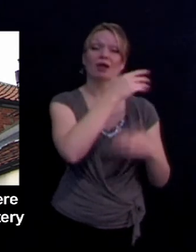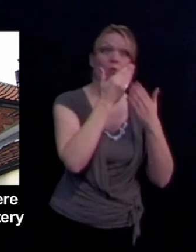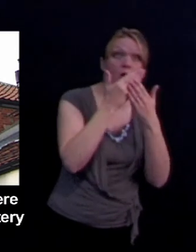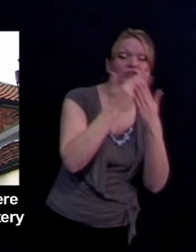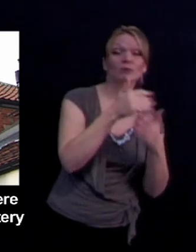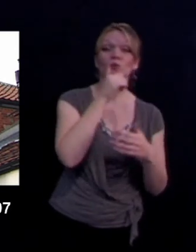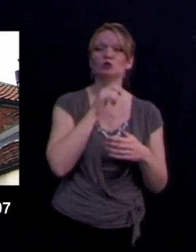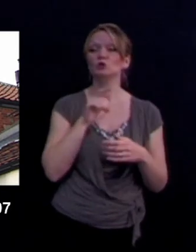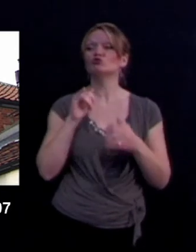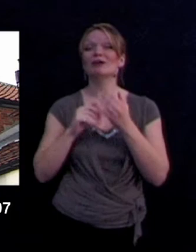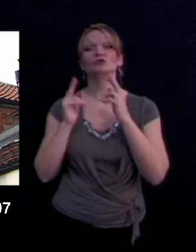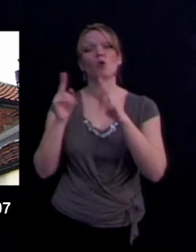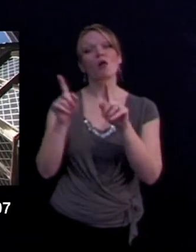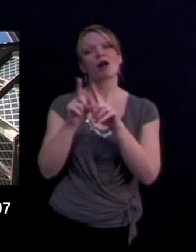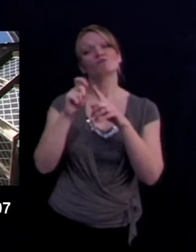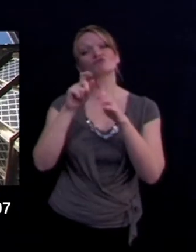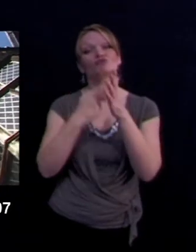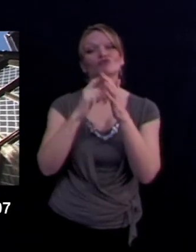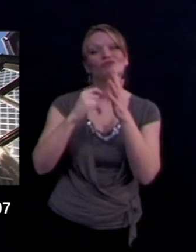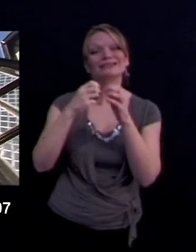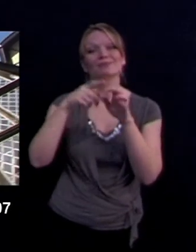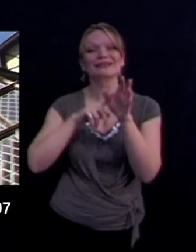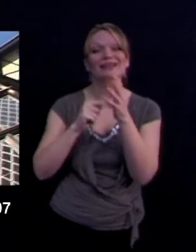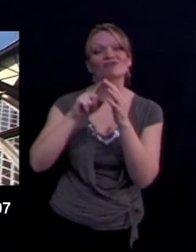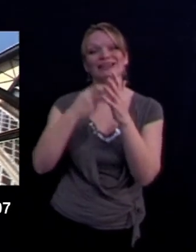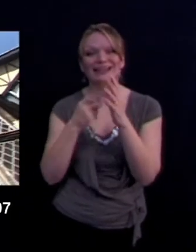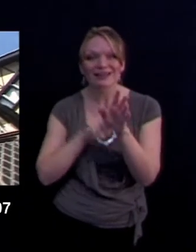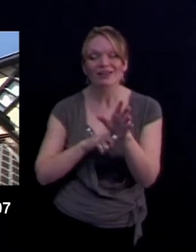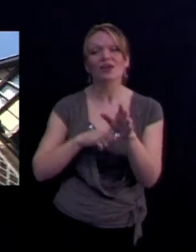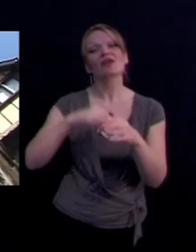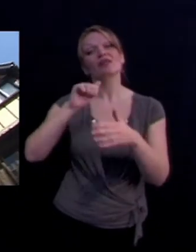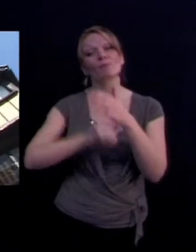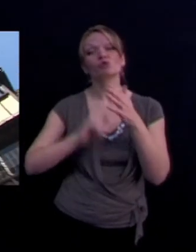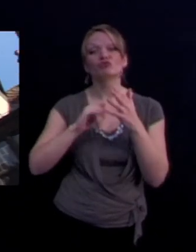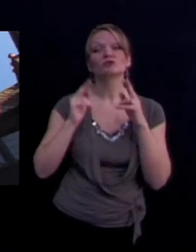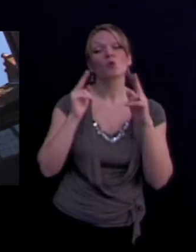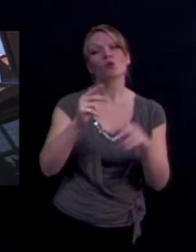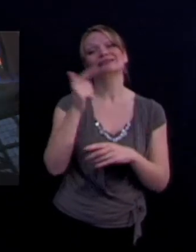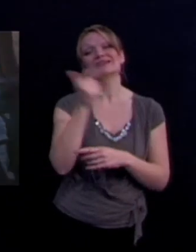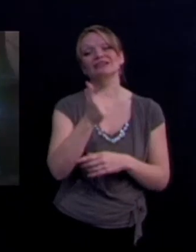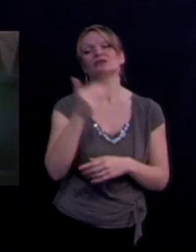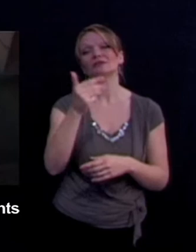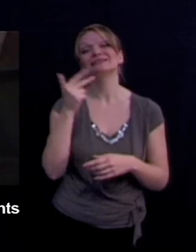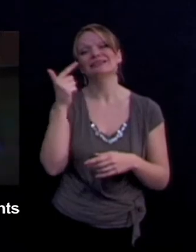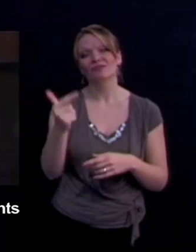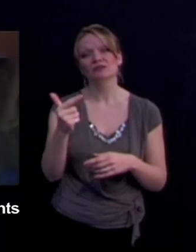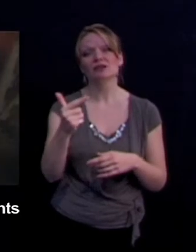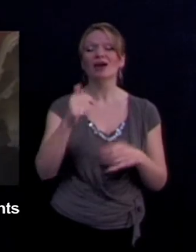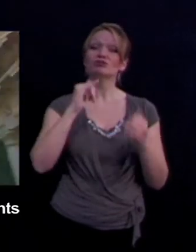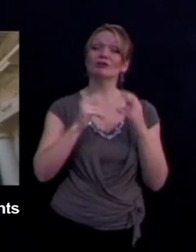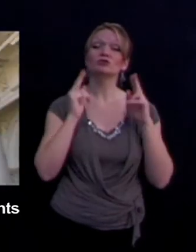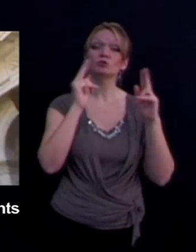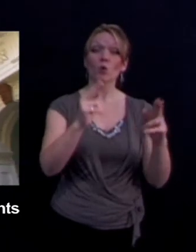presbytery. They acquired Strangers' Hall in 1797, and for almost a century Strangers' Hall was home to a succession